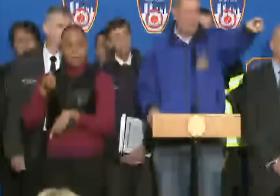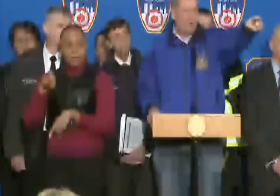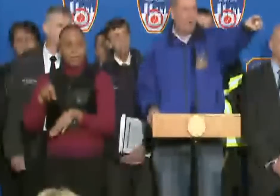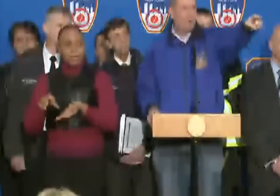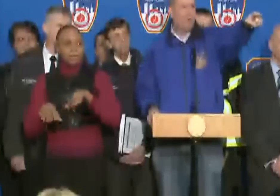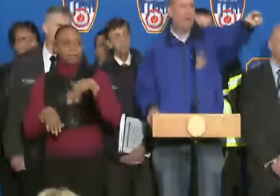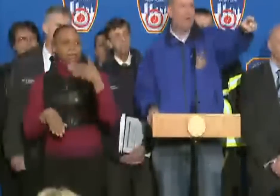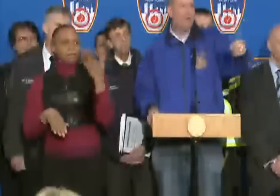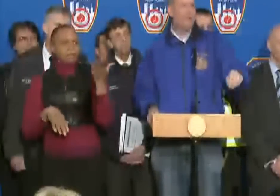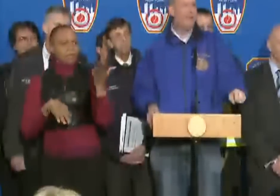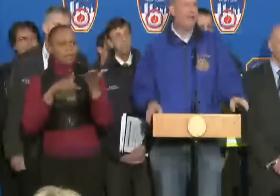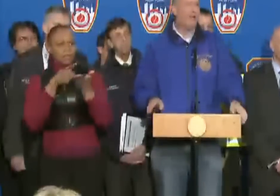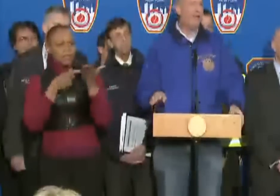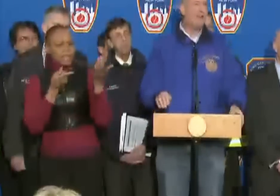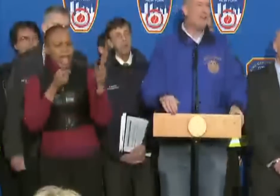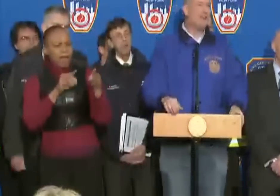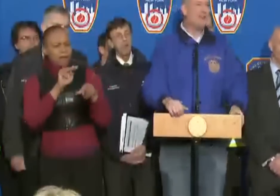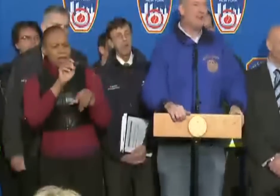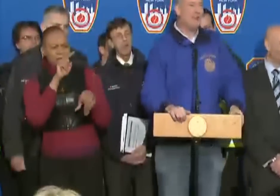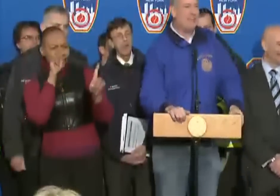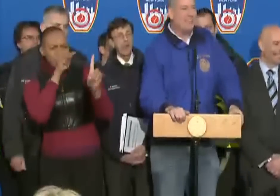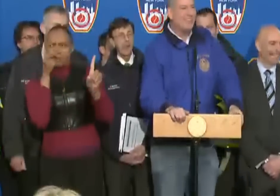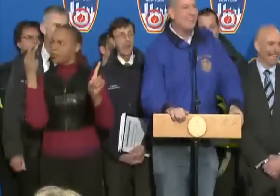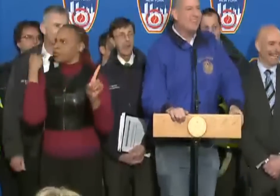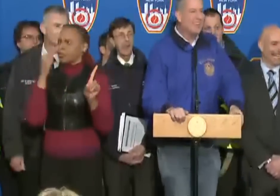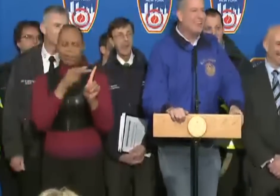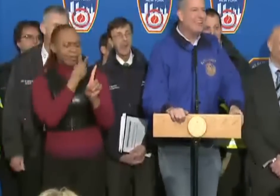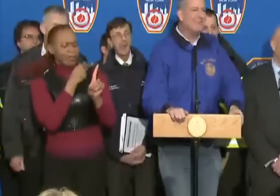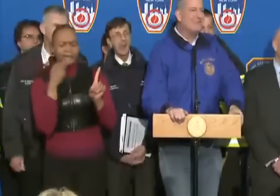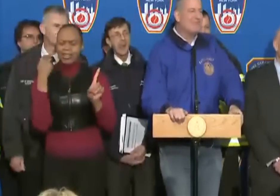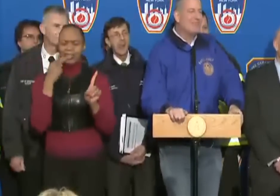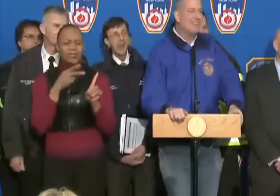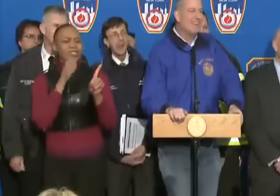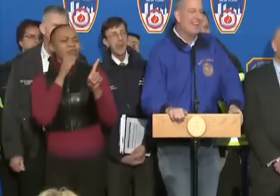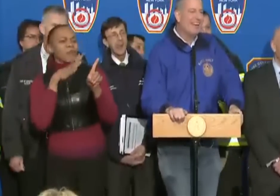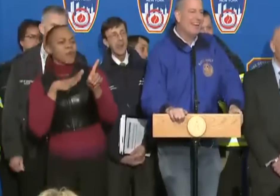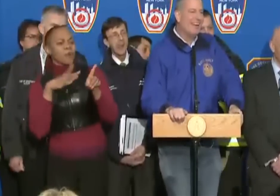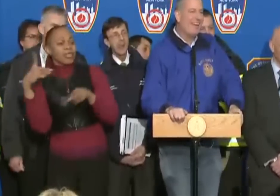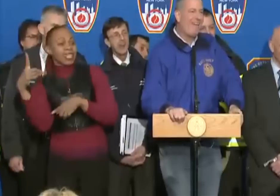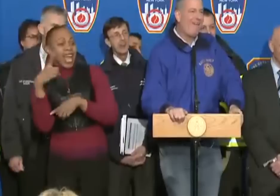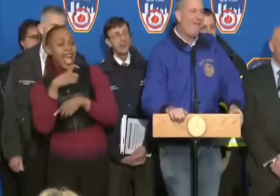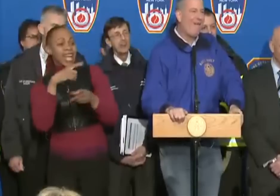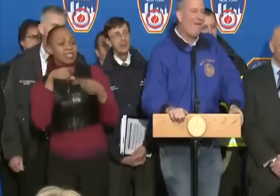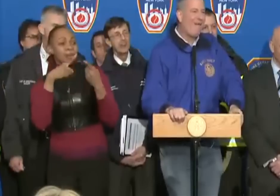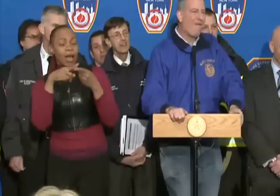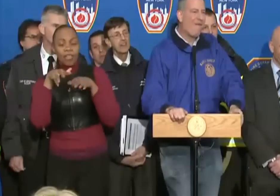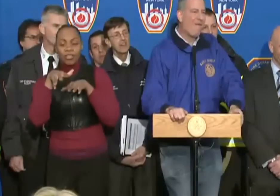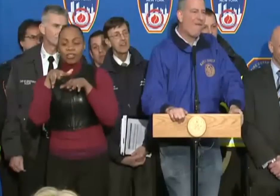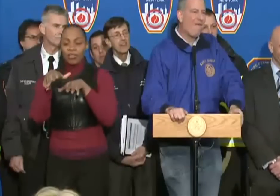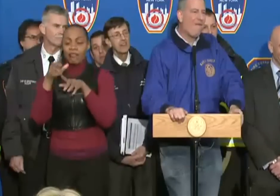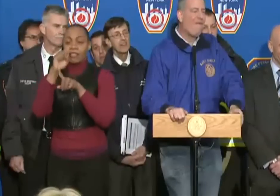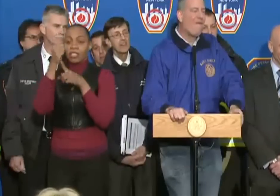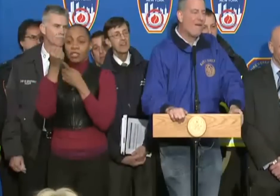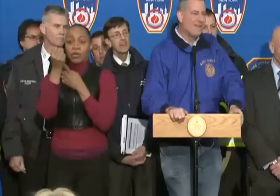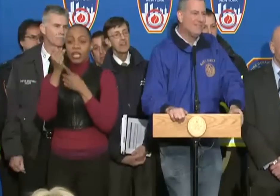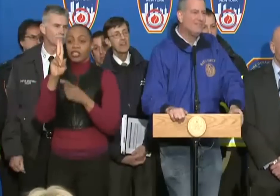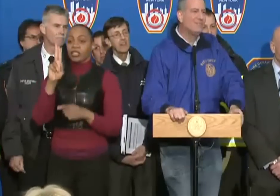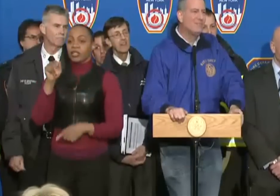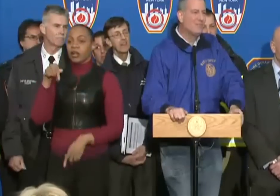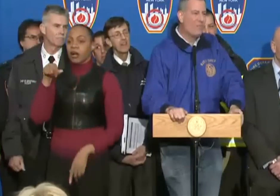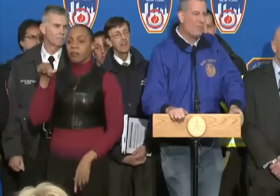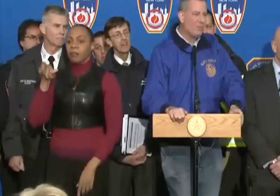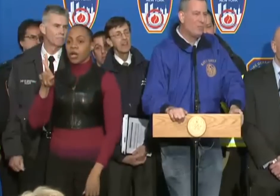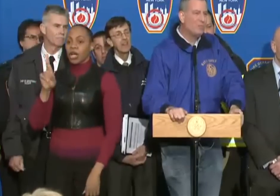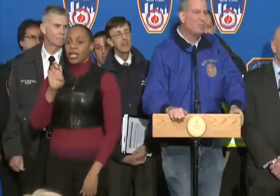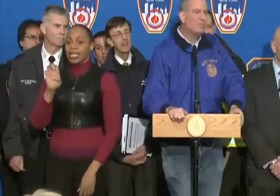Now, what's going on with the media today? I point at you and you turn around. I wanted to ask about the traffic situation on the Upper East Side along 2nd Avenue. I know